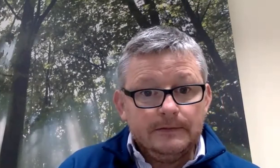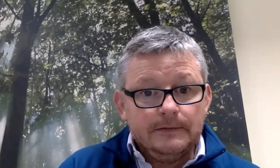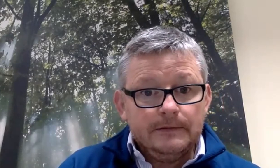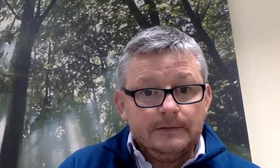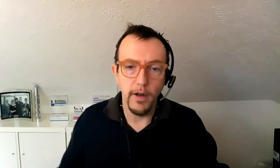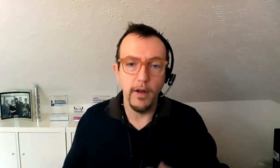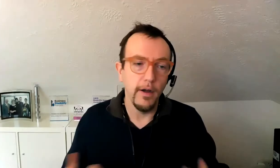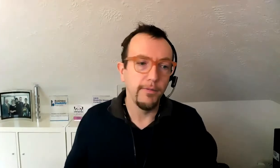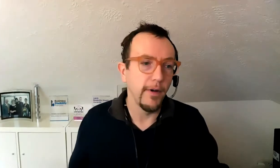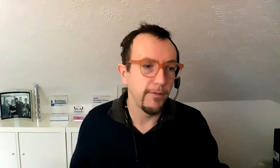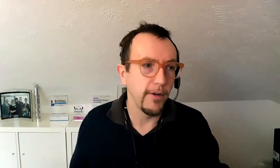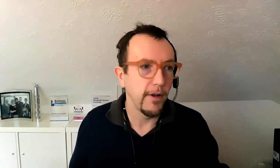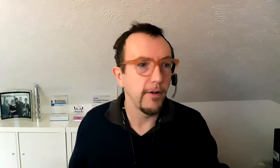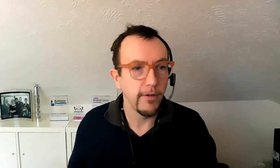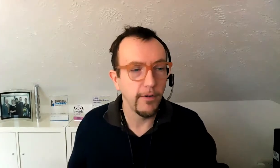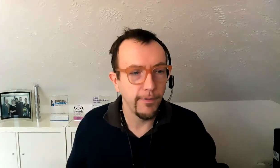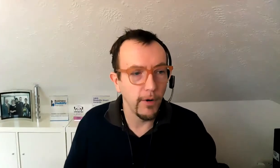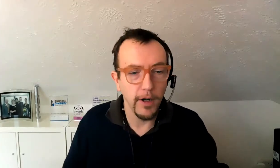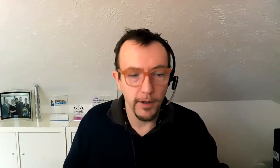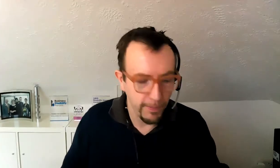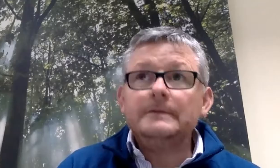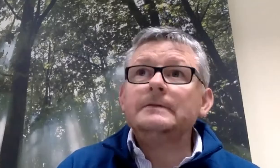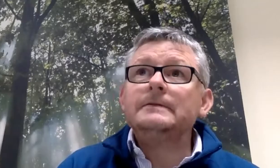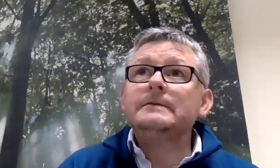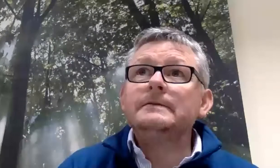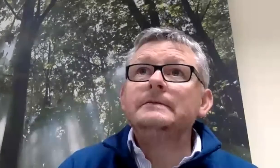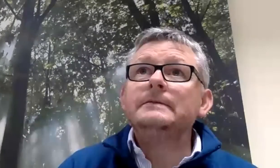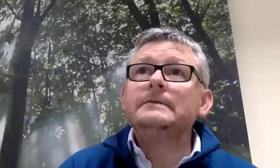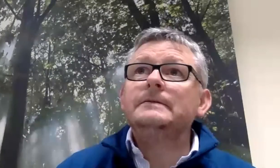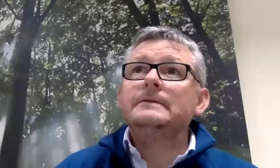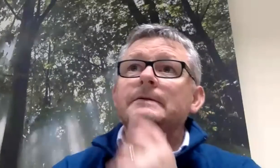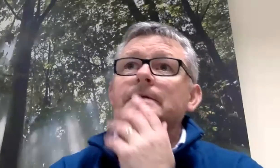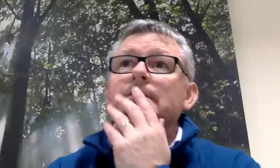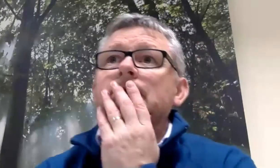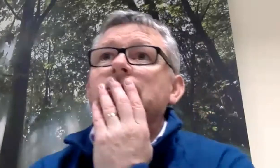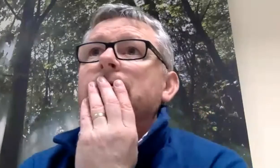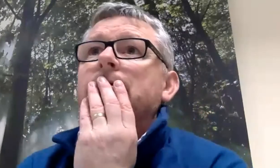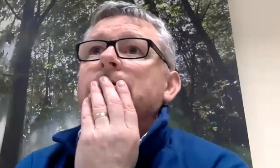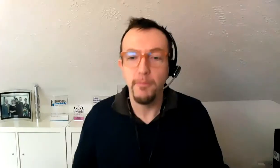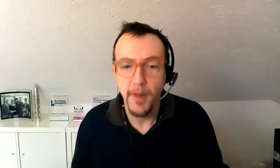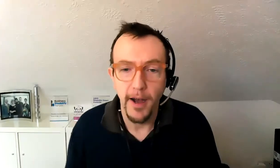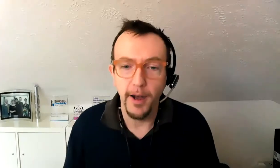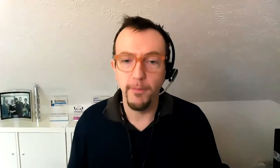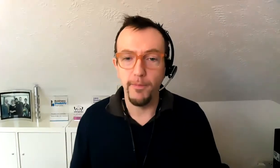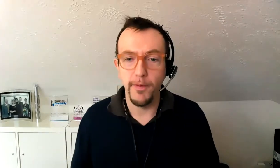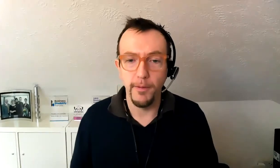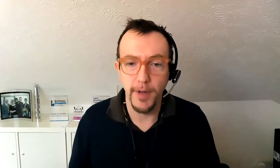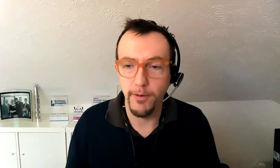Excellent. And I've done a lot of work previously with another broadcaster that begins with a